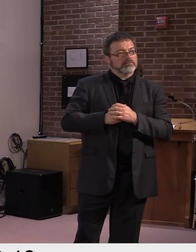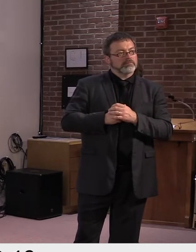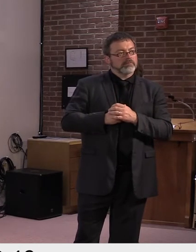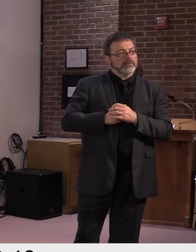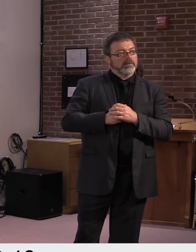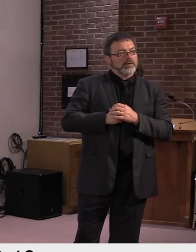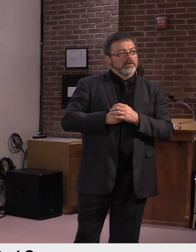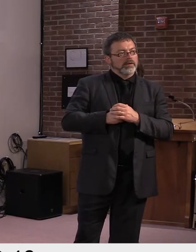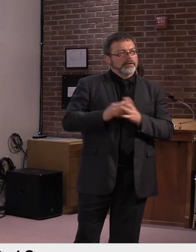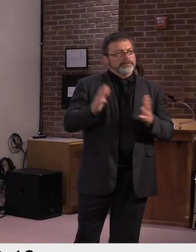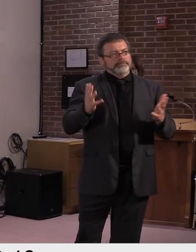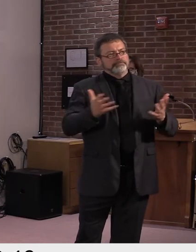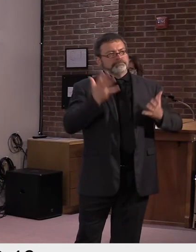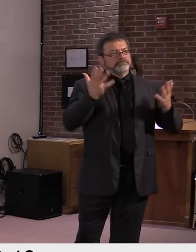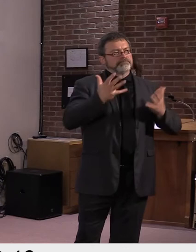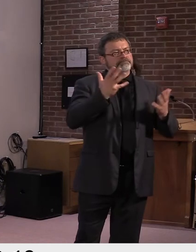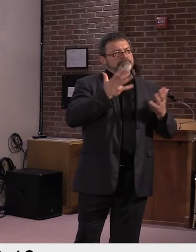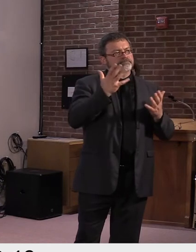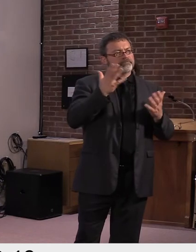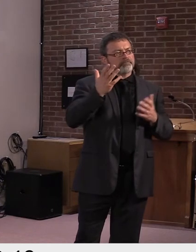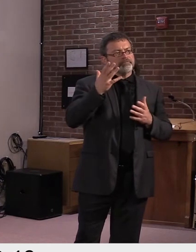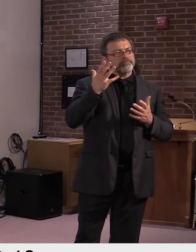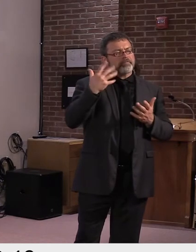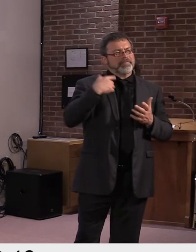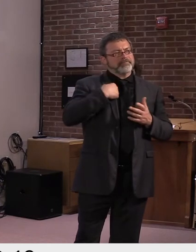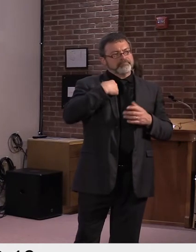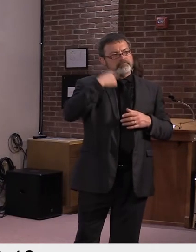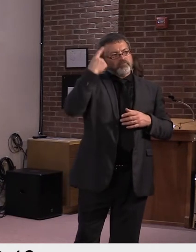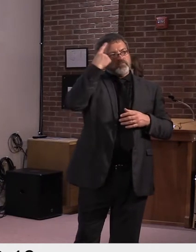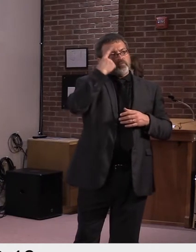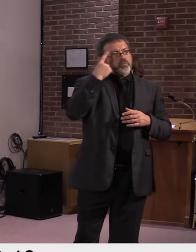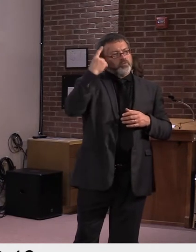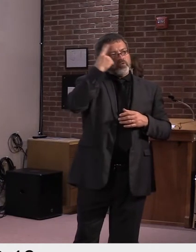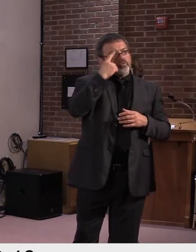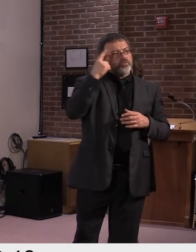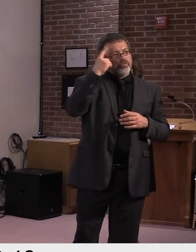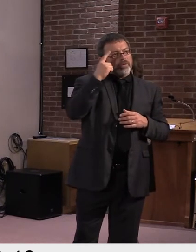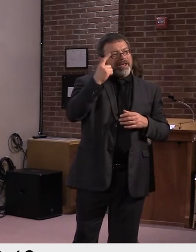I was wondering if there were any updates on the Chittenden regional testing,